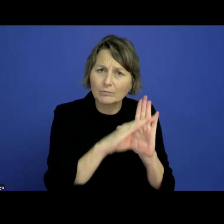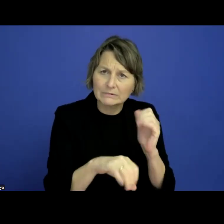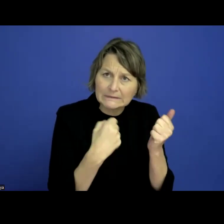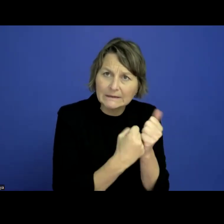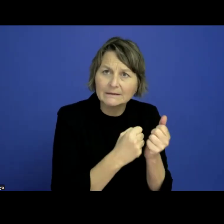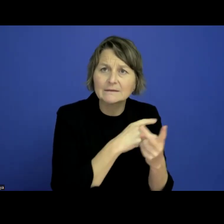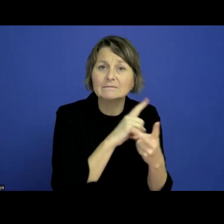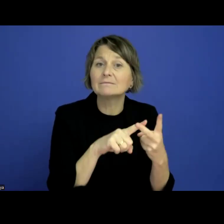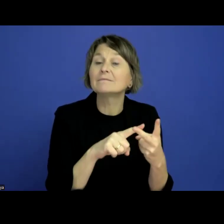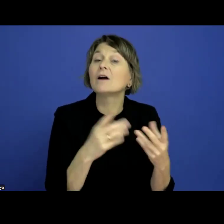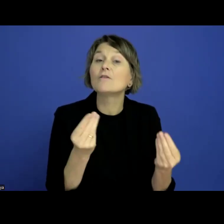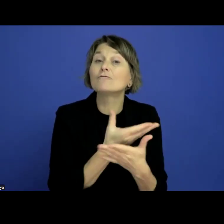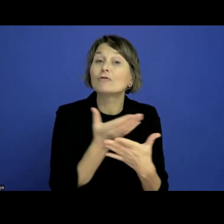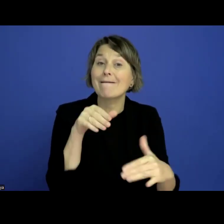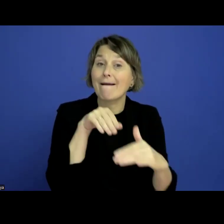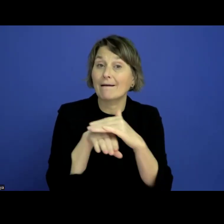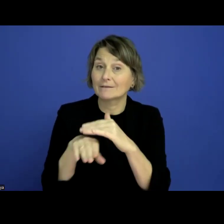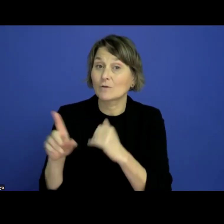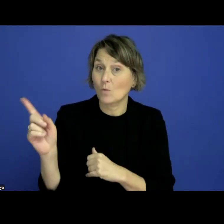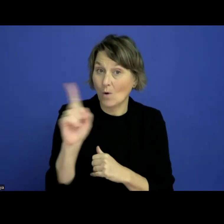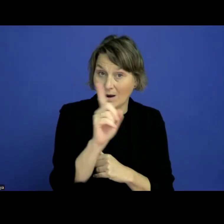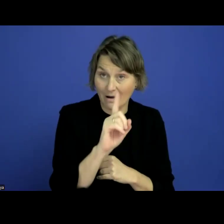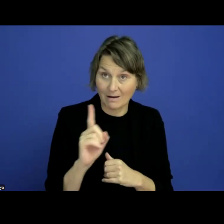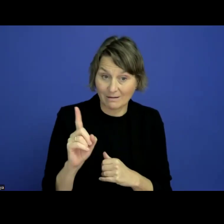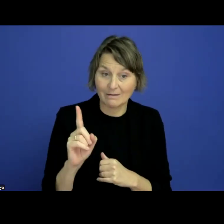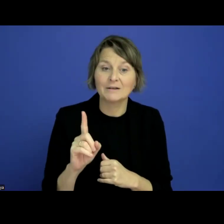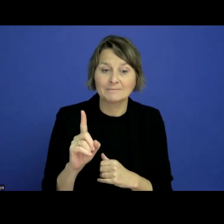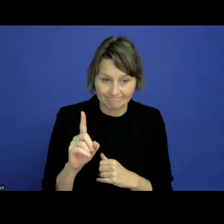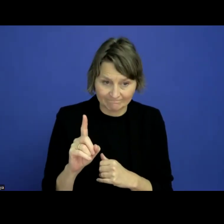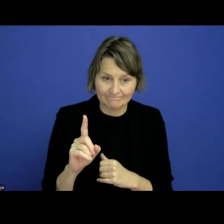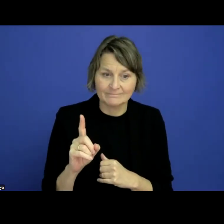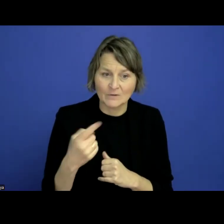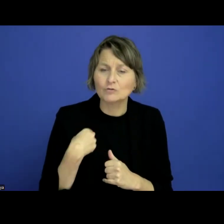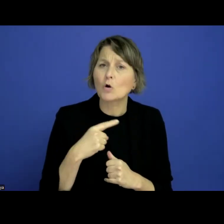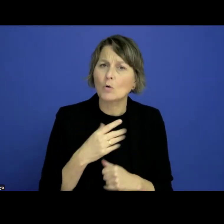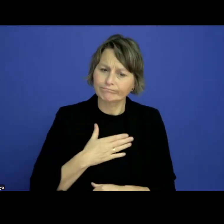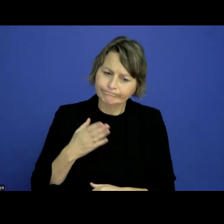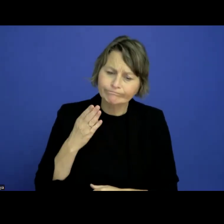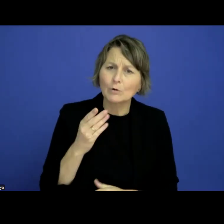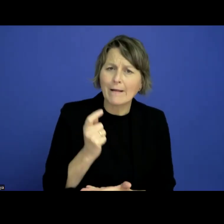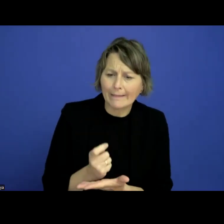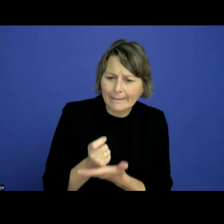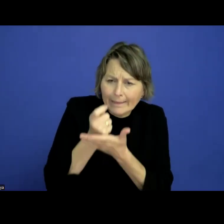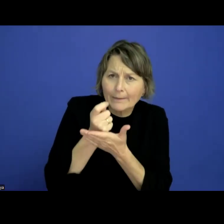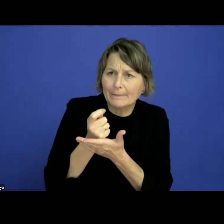free access to a session with a therapist, for example, or in case of